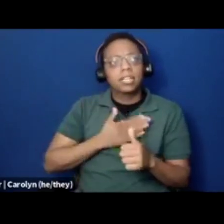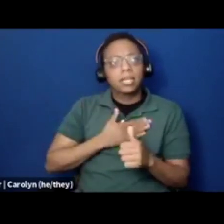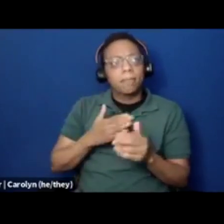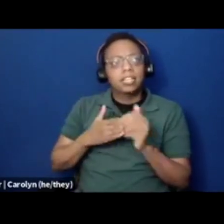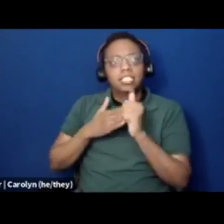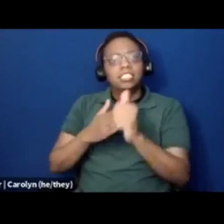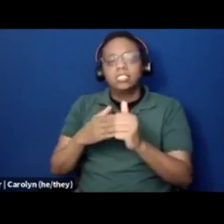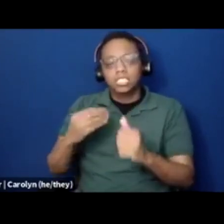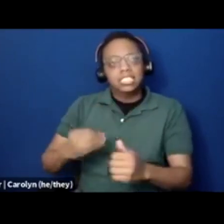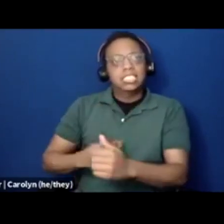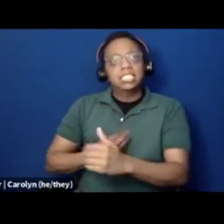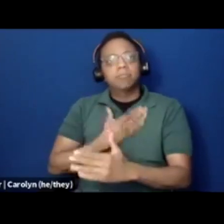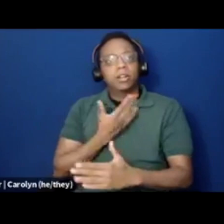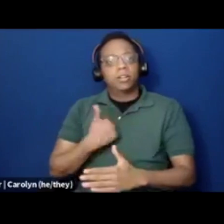and feeding my community however I can.